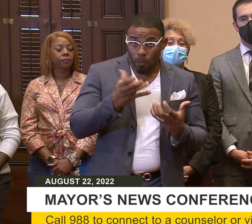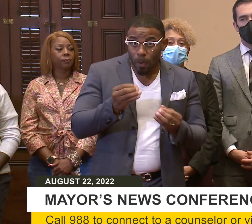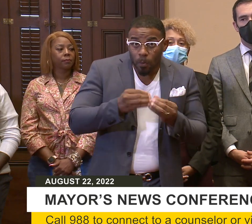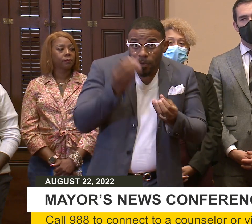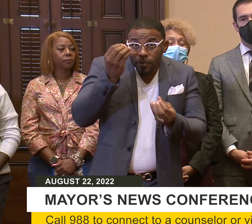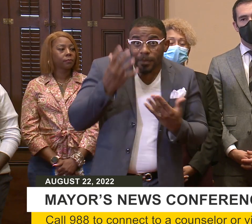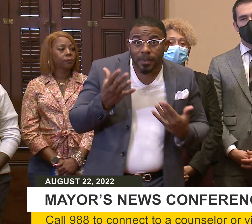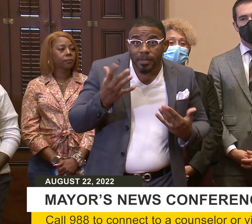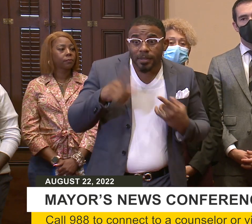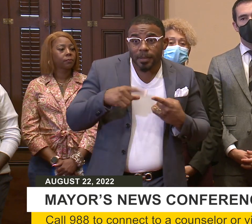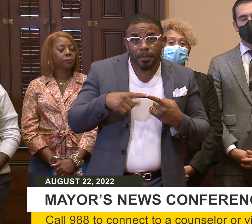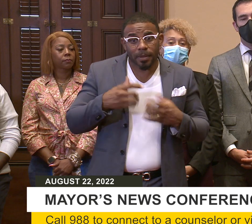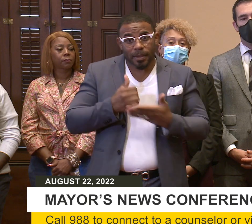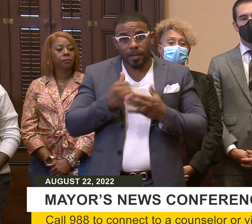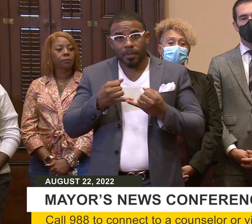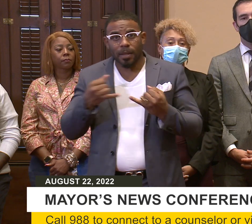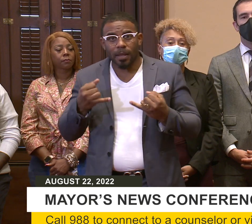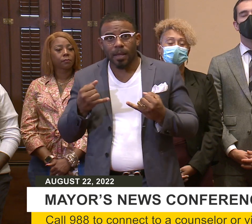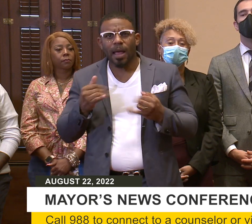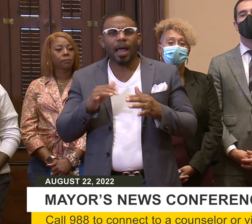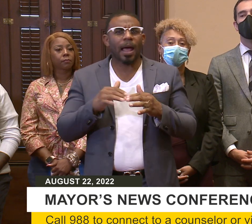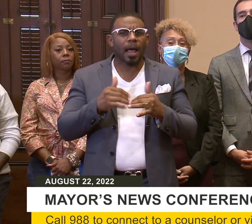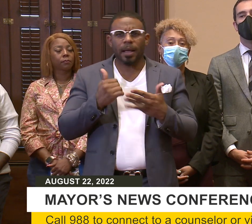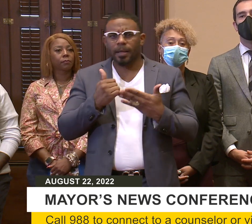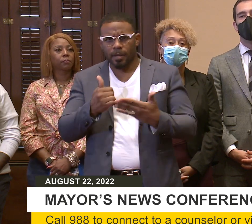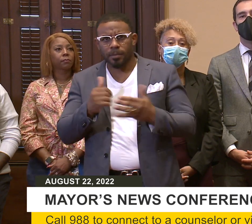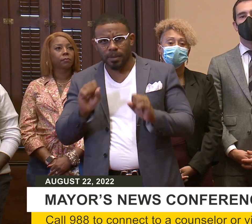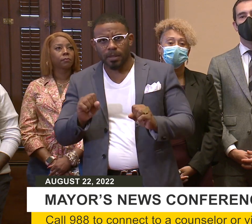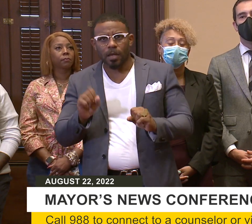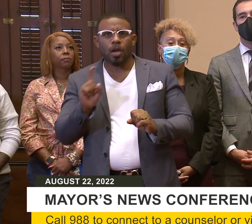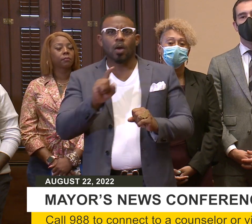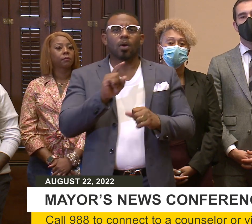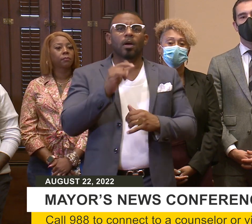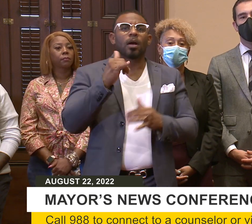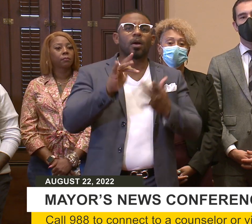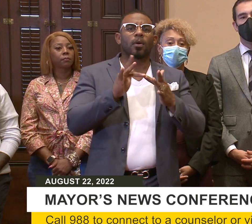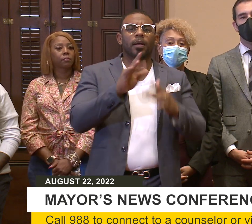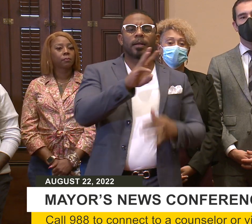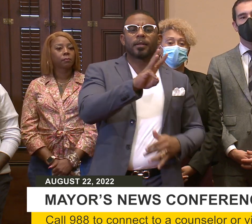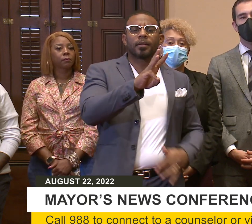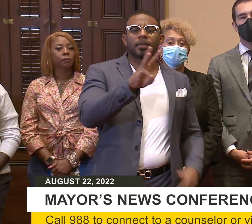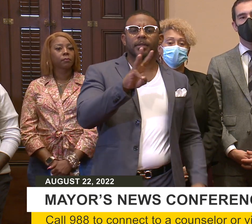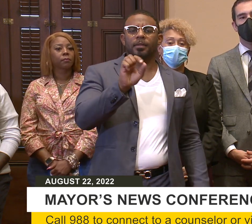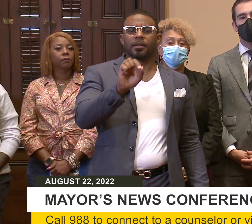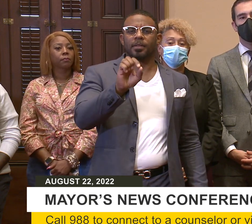more information about the helpline and how it can help you, go to